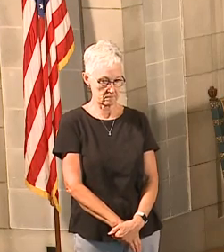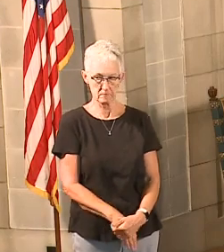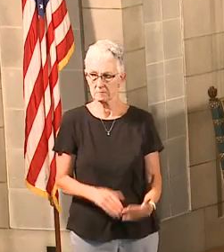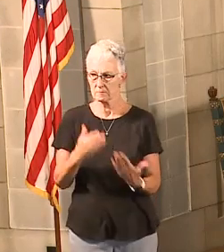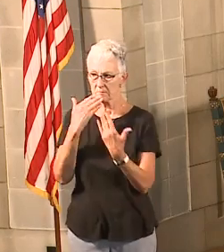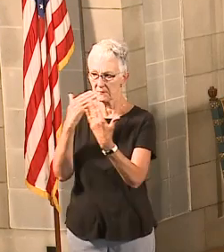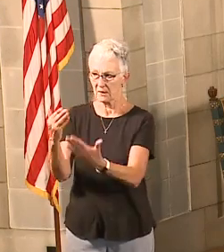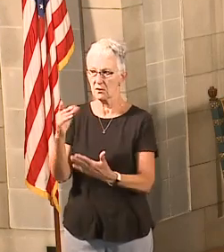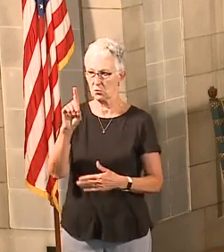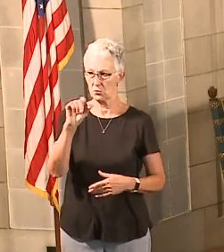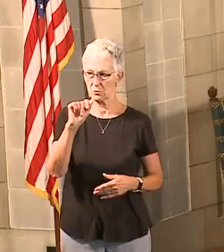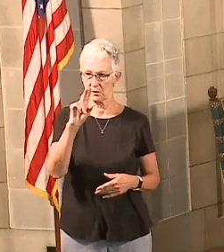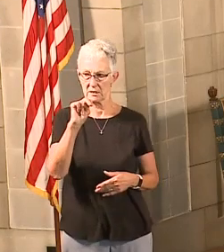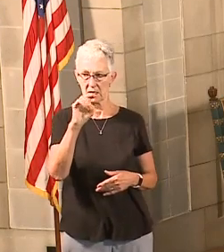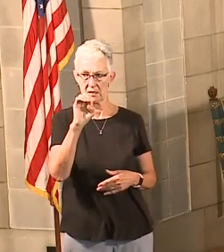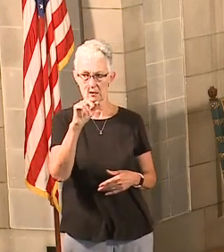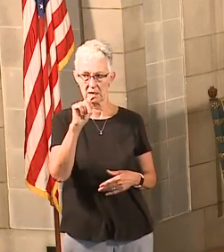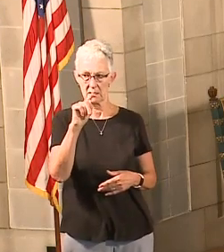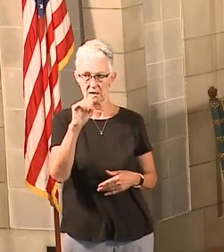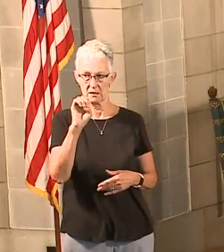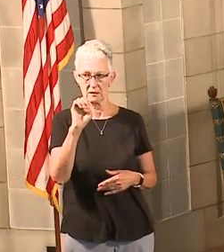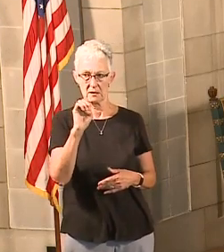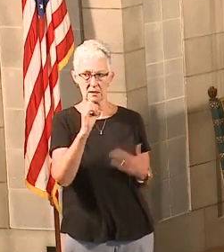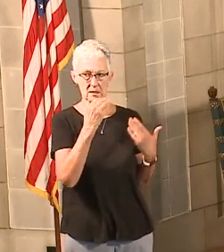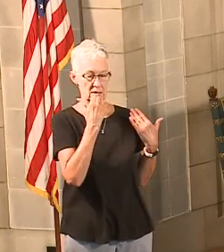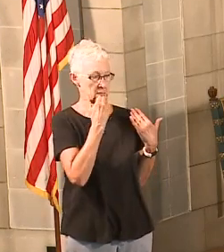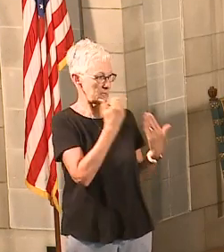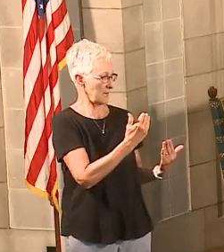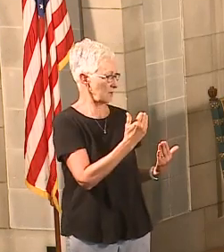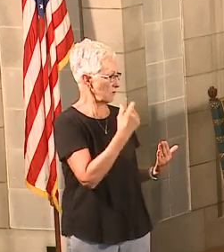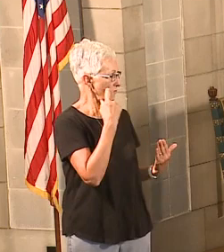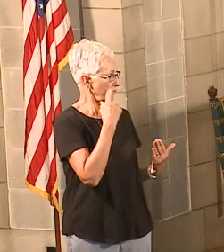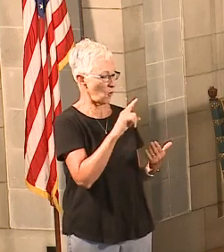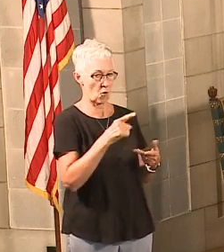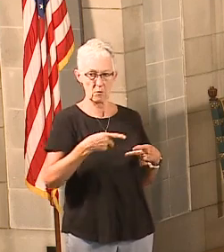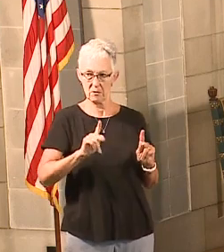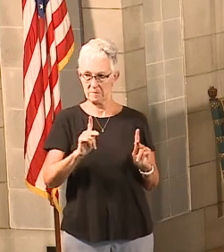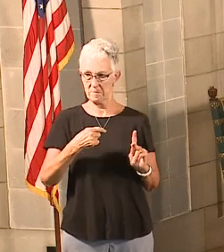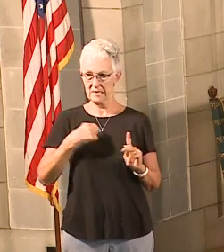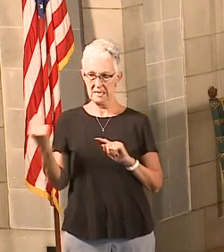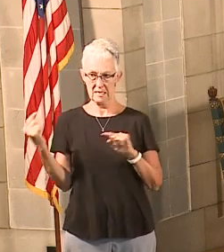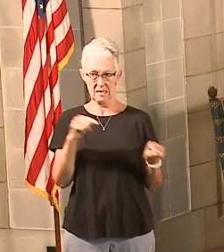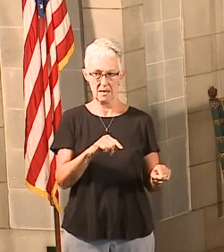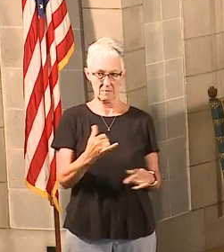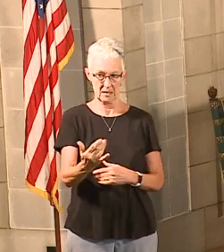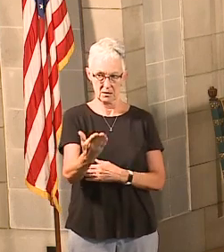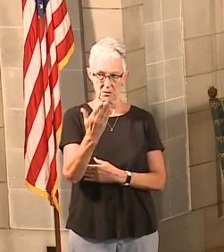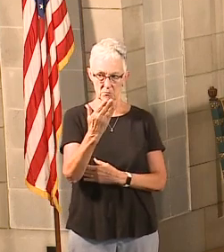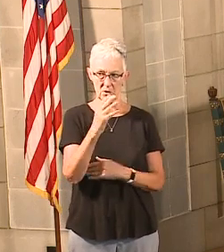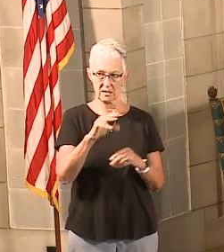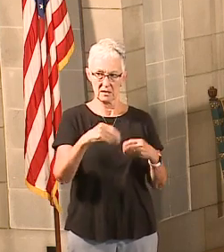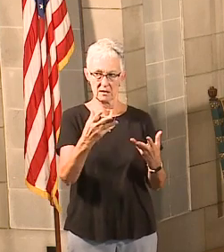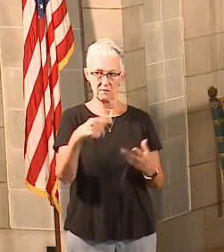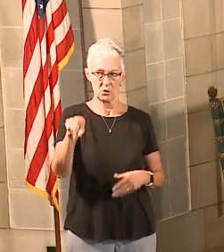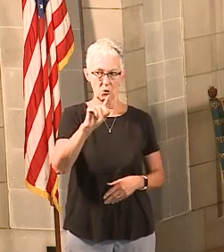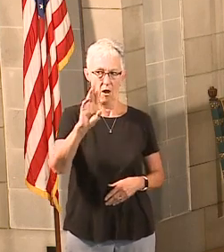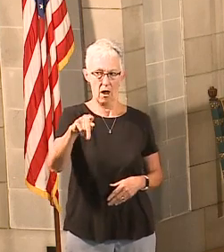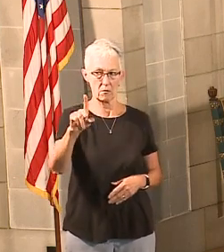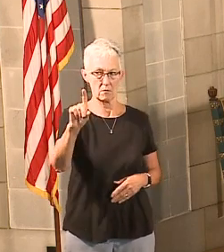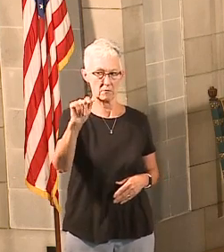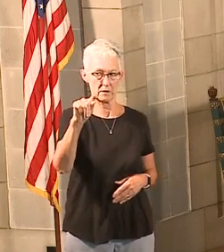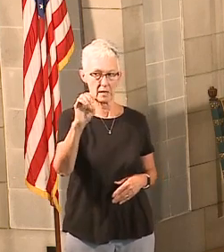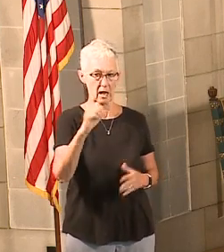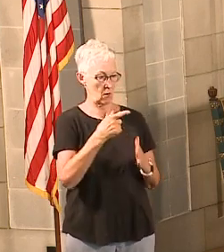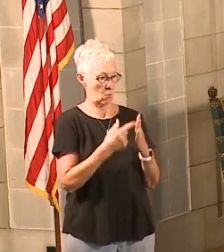Thank you, Danette. Good morning. Thank you for allowing me to be here this morning and provide an update to you all on the work that our teammates